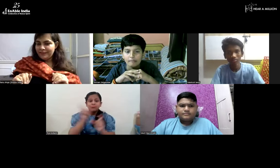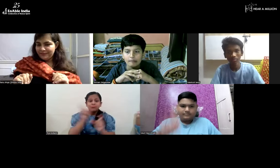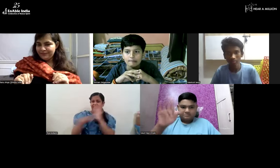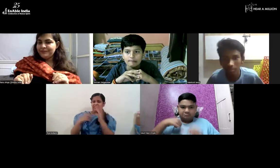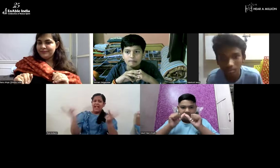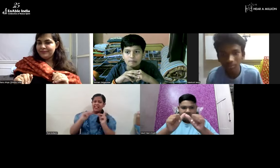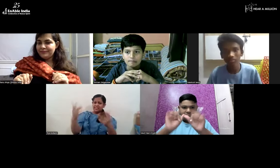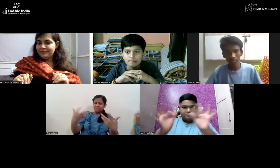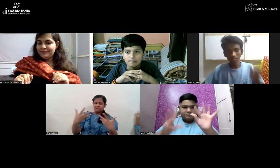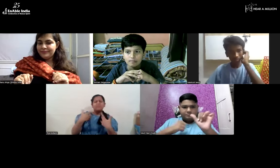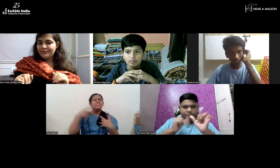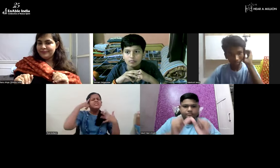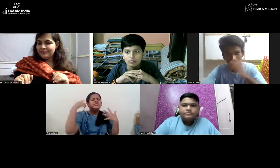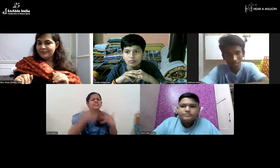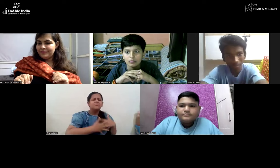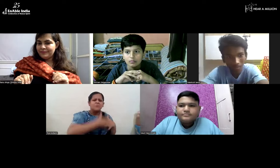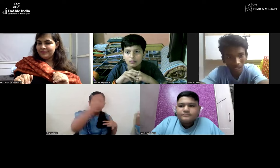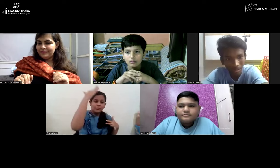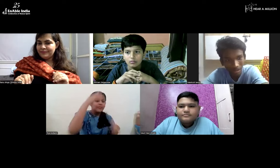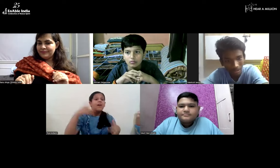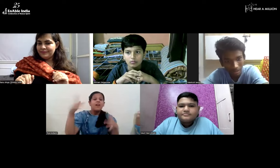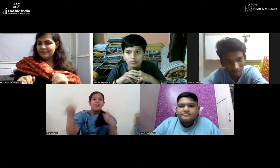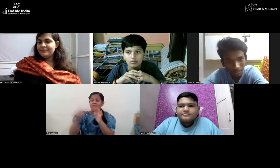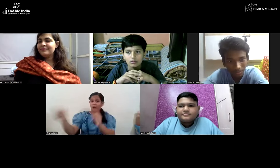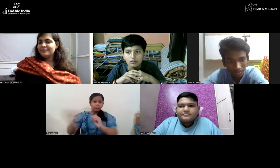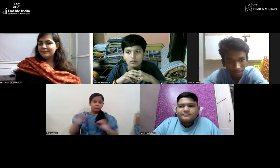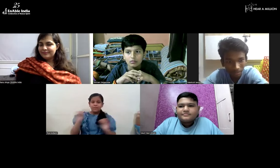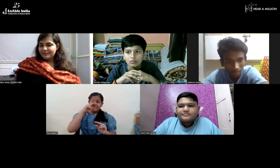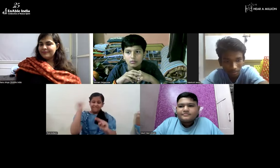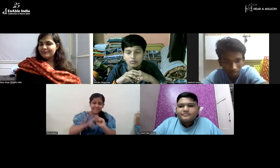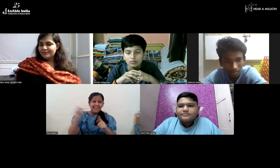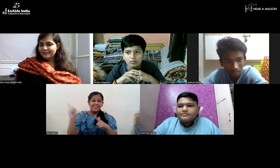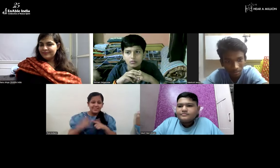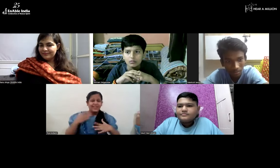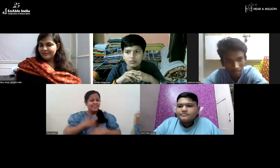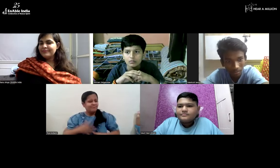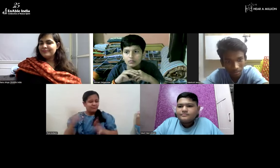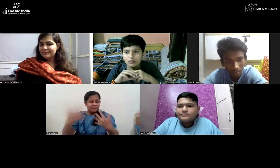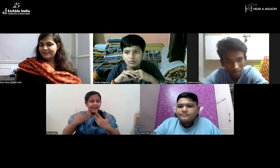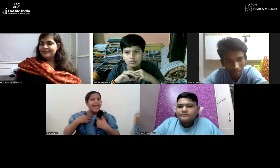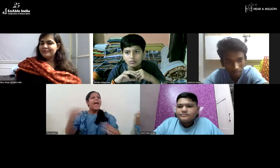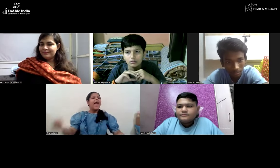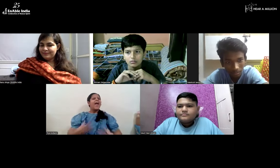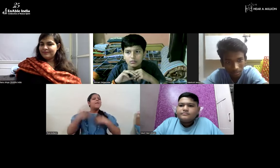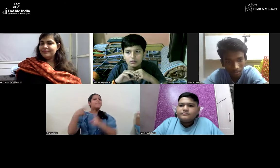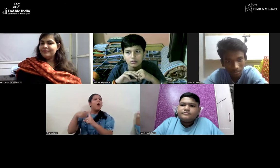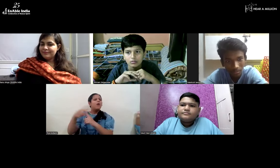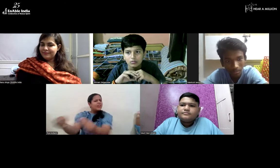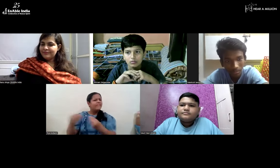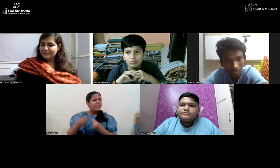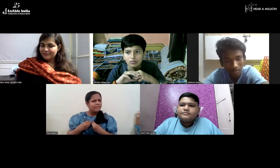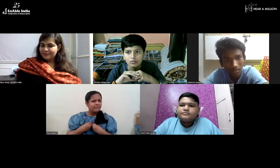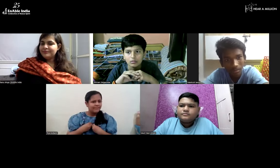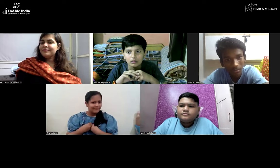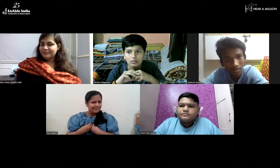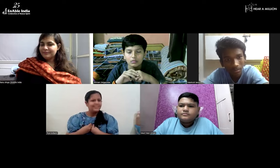What is the interest and motivation of each child? Give them accordingly. If I have more questions, I will do ask.